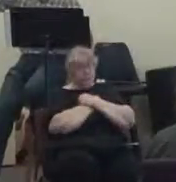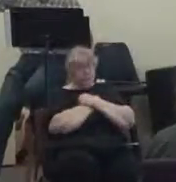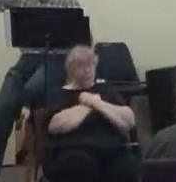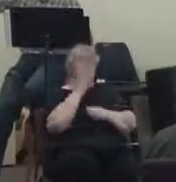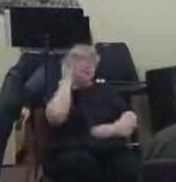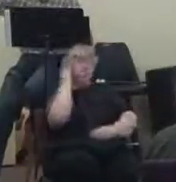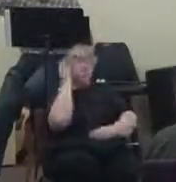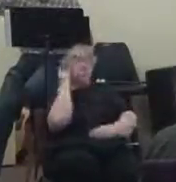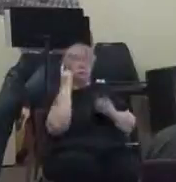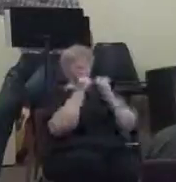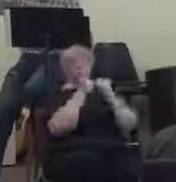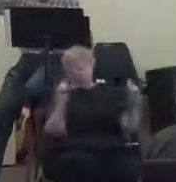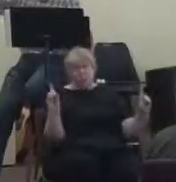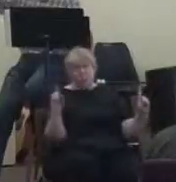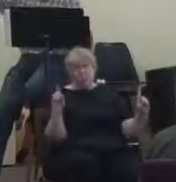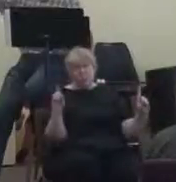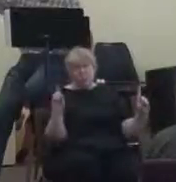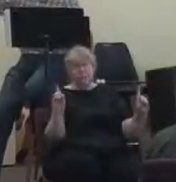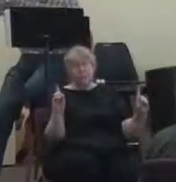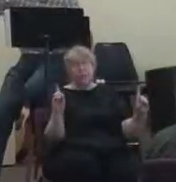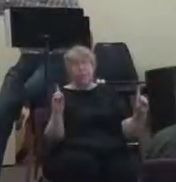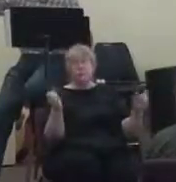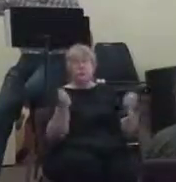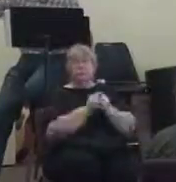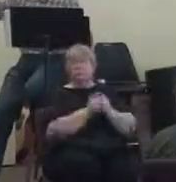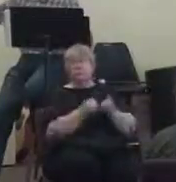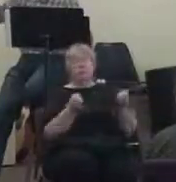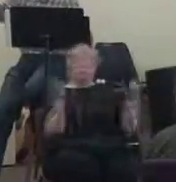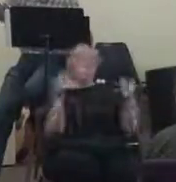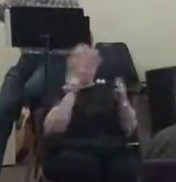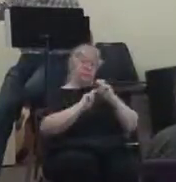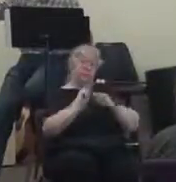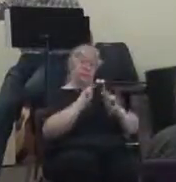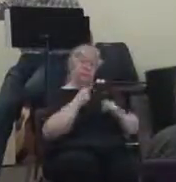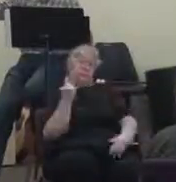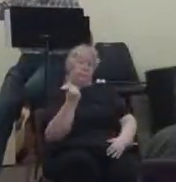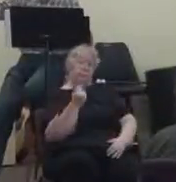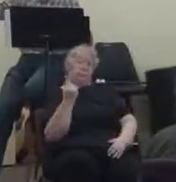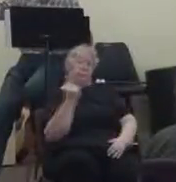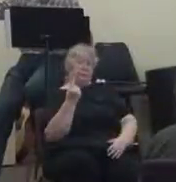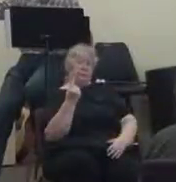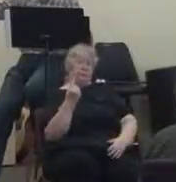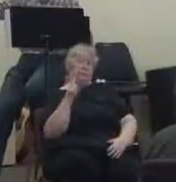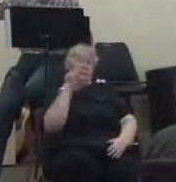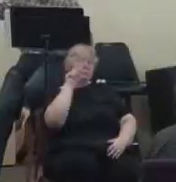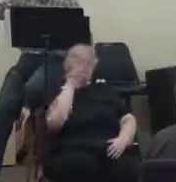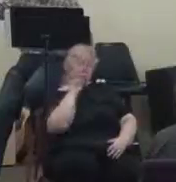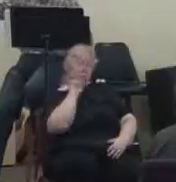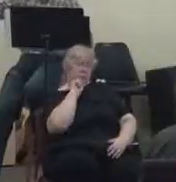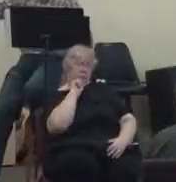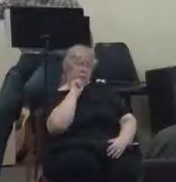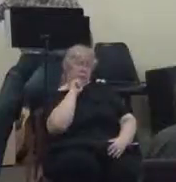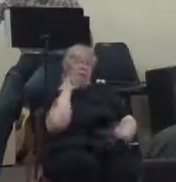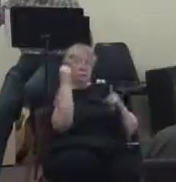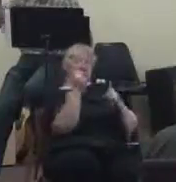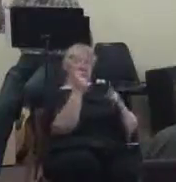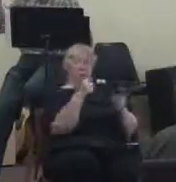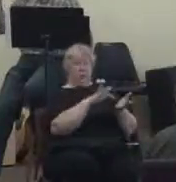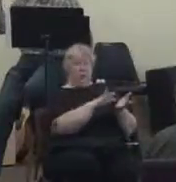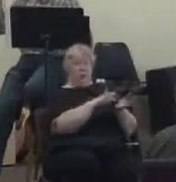through divorce. With this many people in here, somebody in here has been sexually abused.